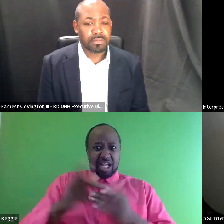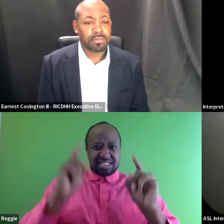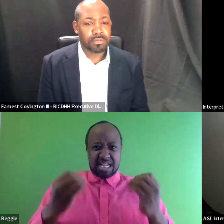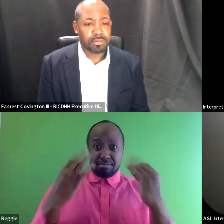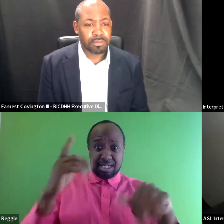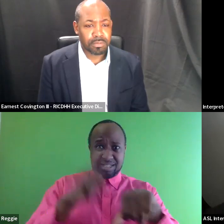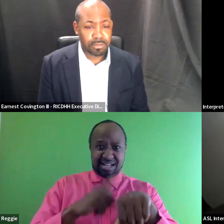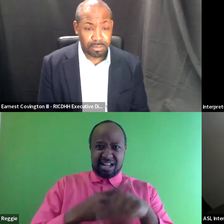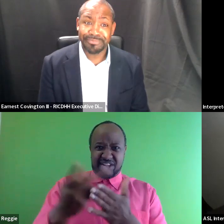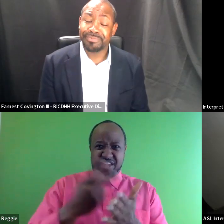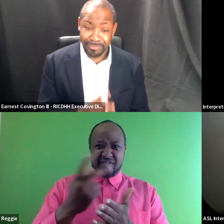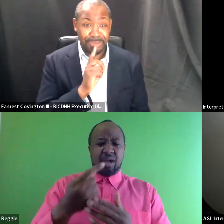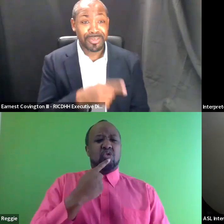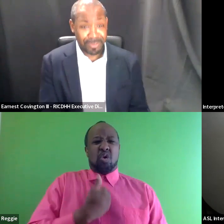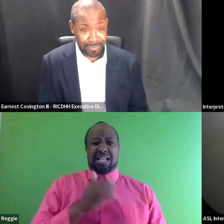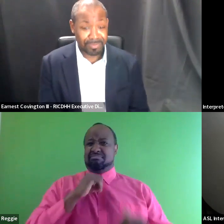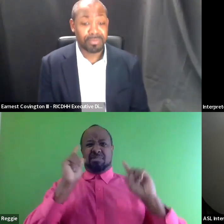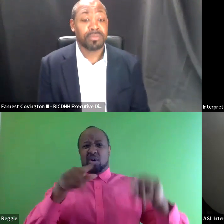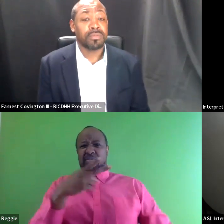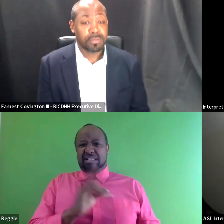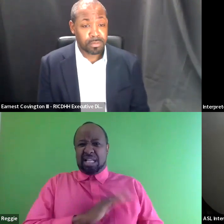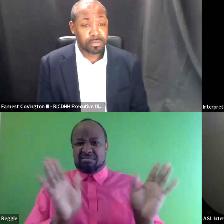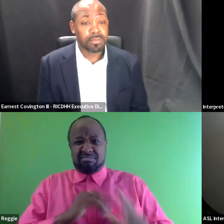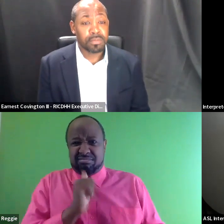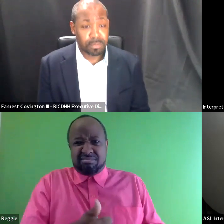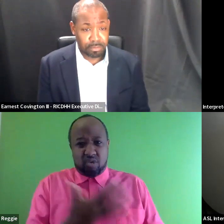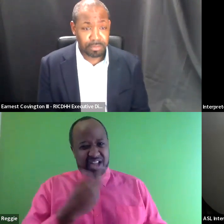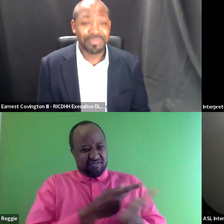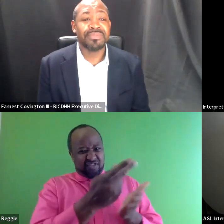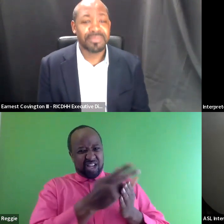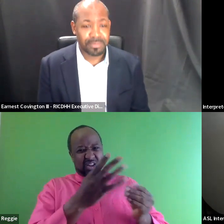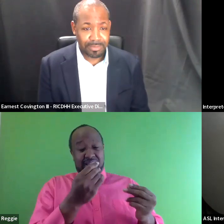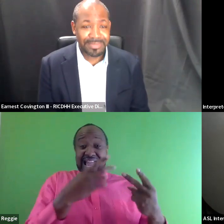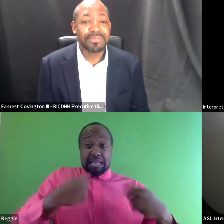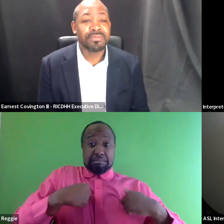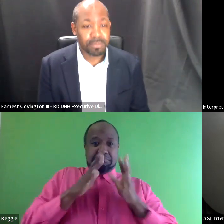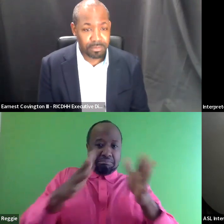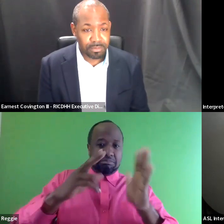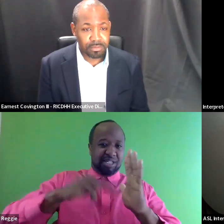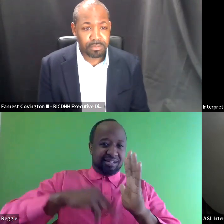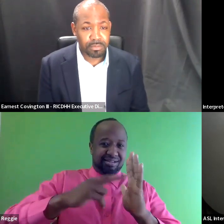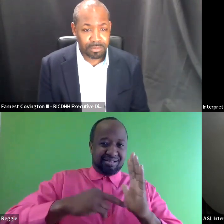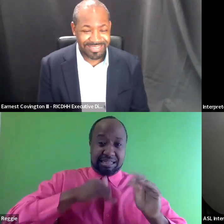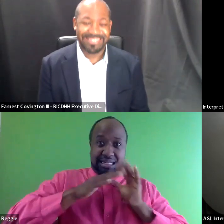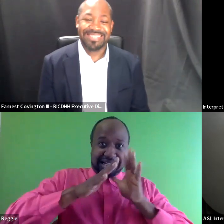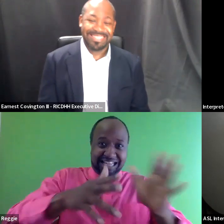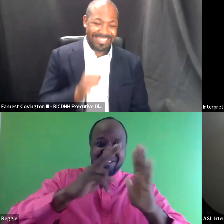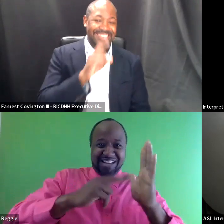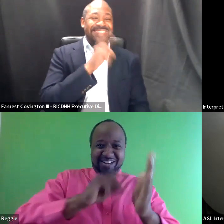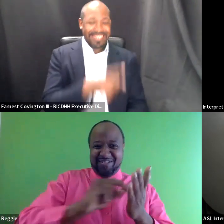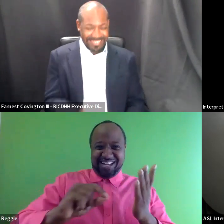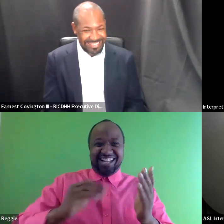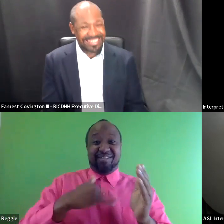I guess secondly, failing that test several times made me feel like I'm not worthy of pursuing a